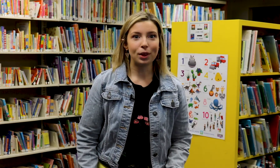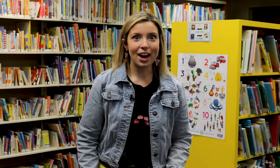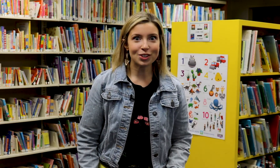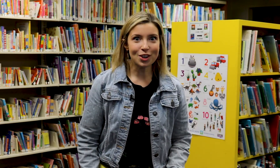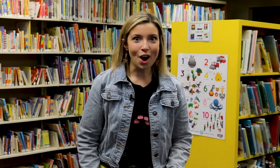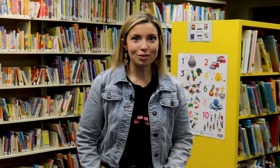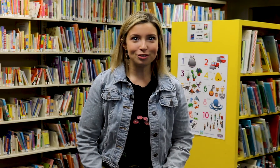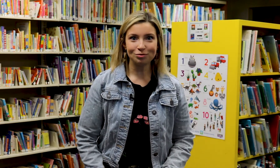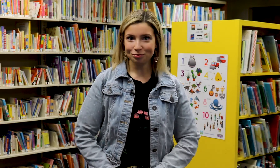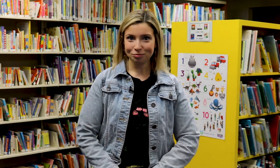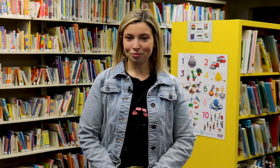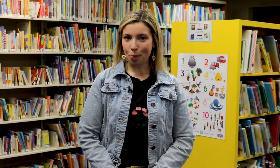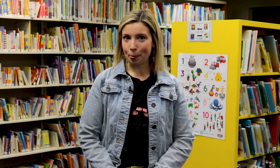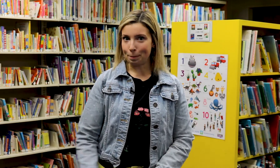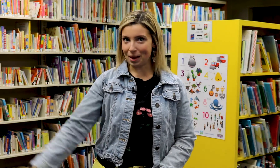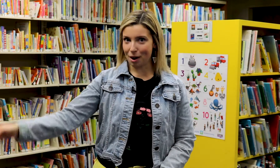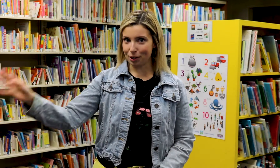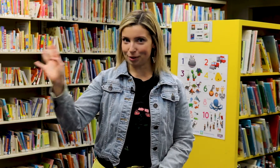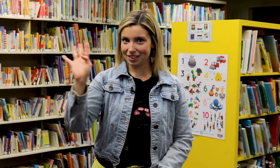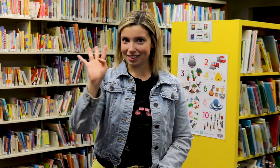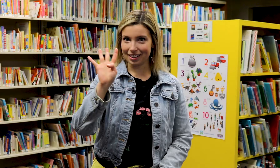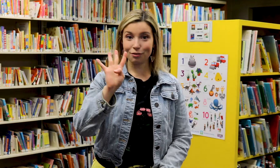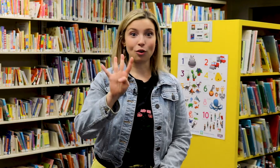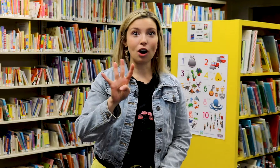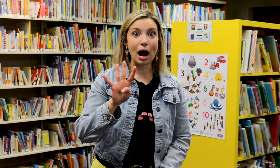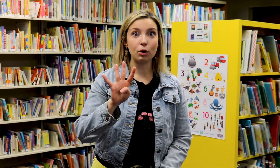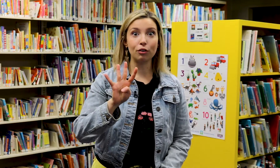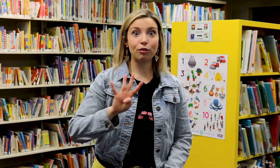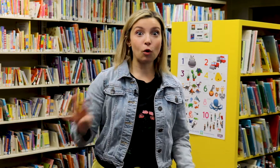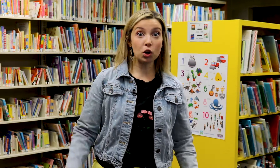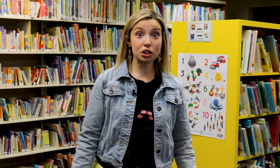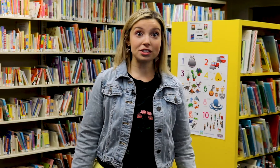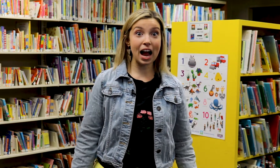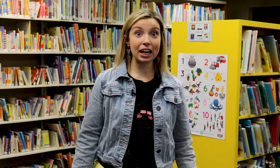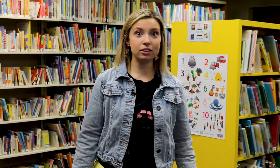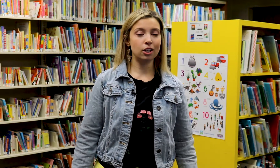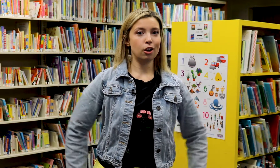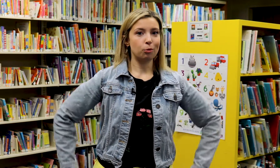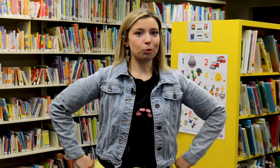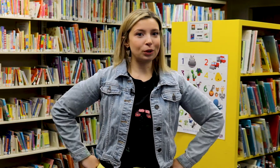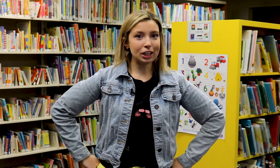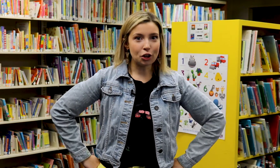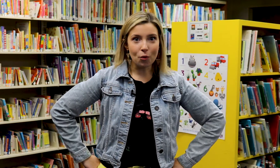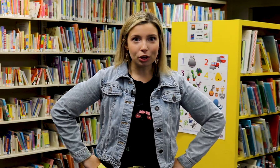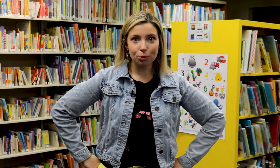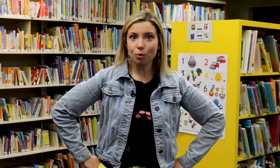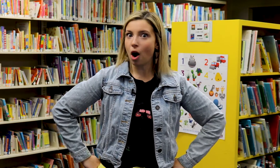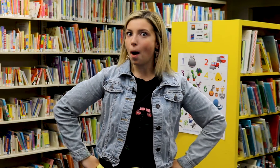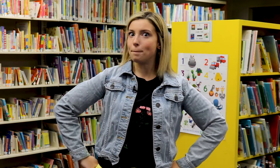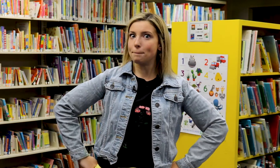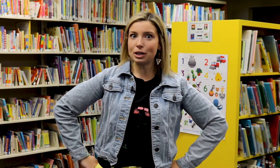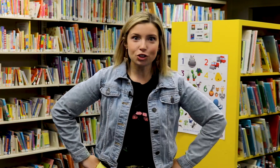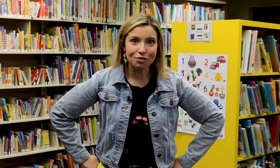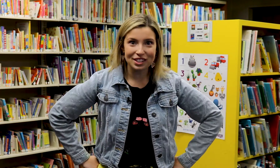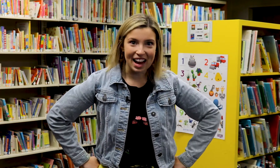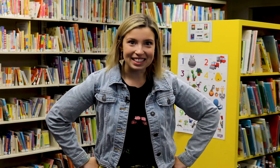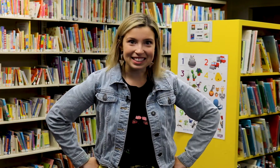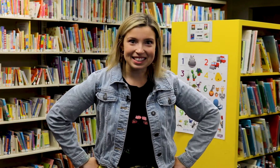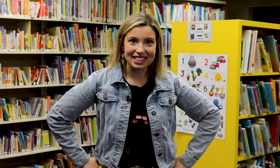Blast off. Now, are you excited for our fourth sign? We're really going through a bunch of signs